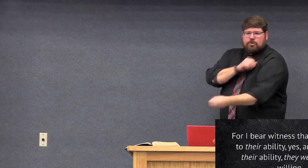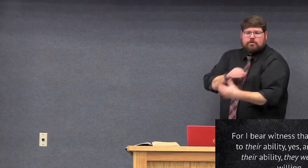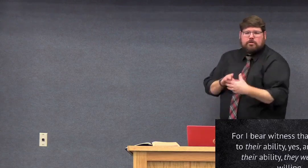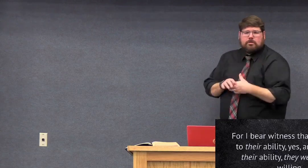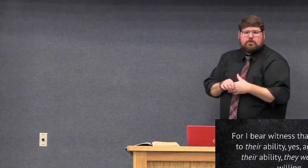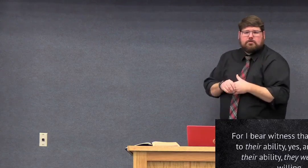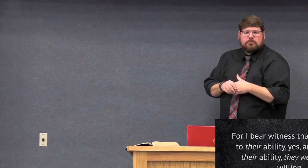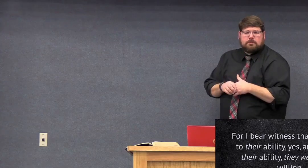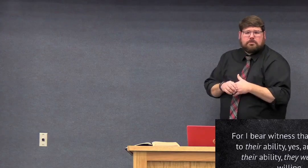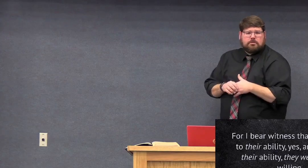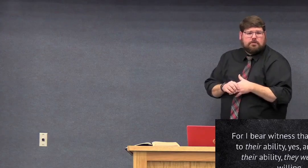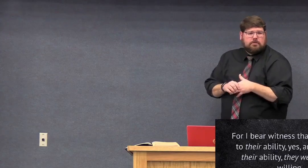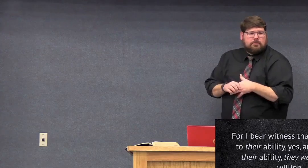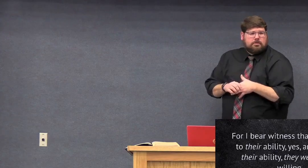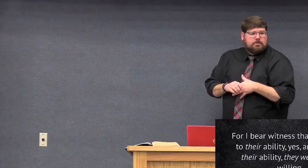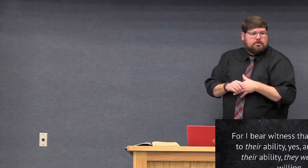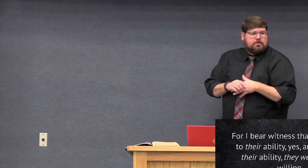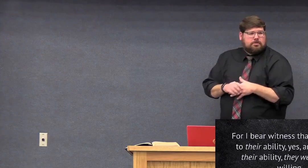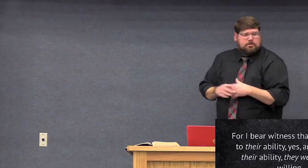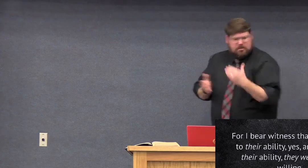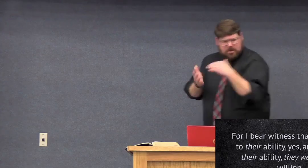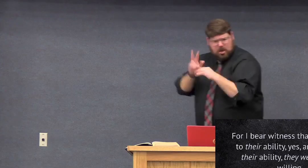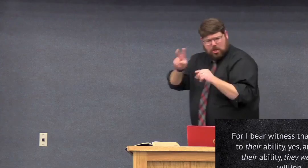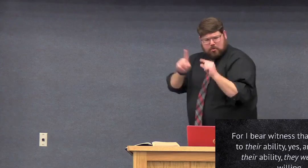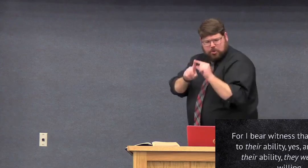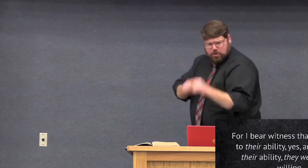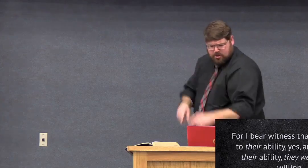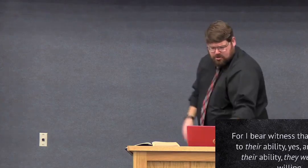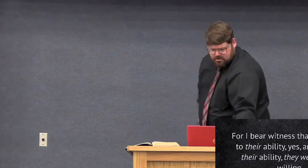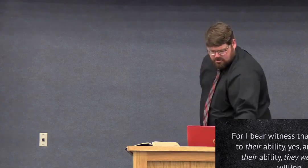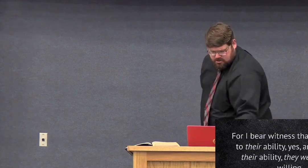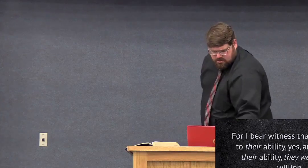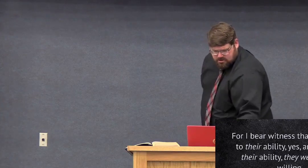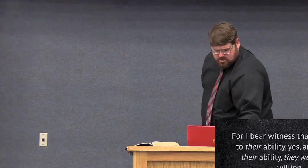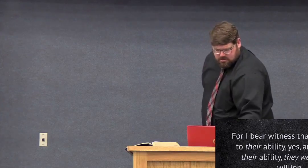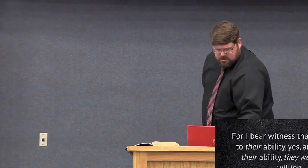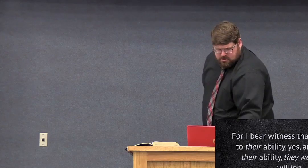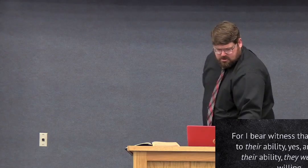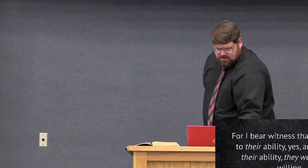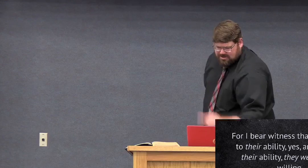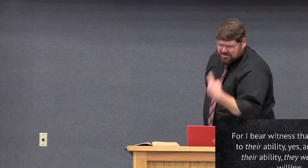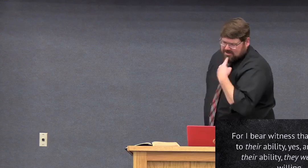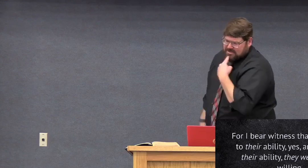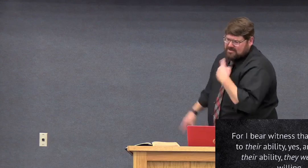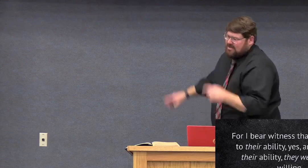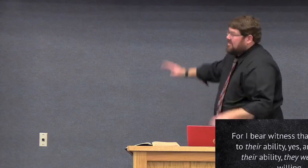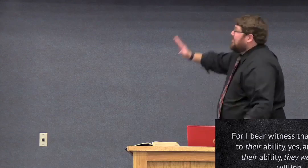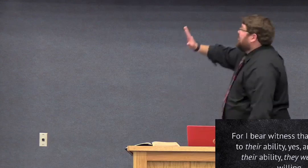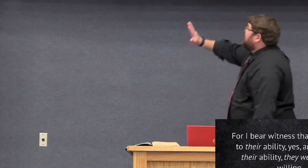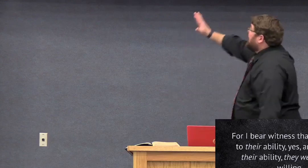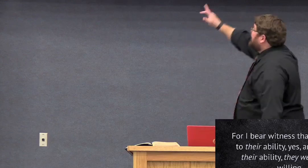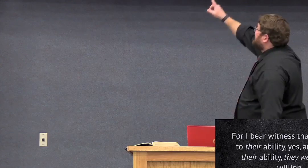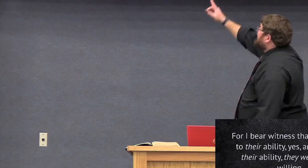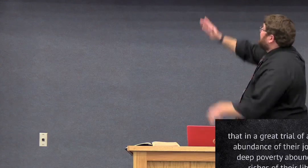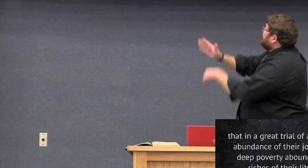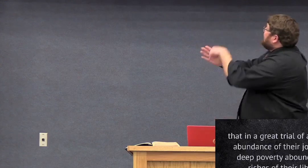And this church was facing deep poverty. Let me look here again at the verse. It